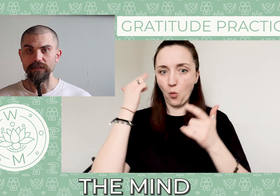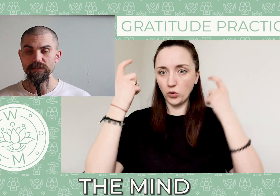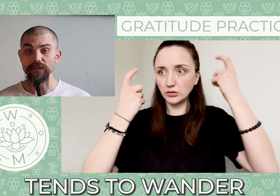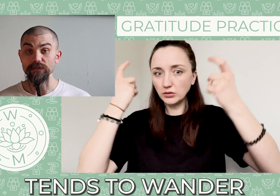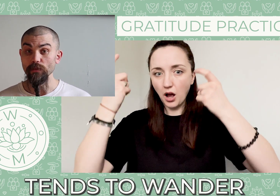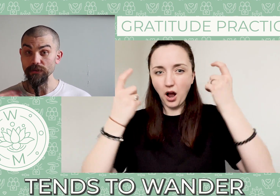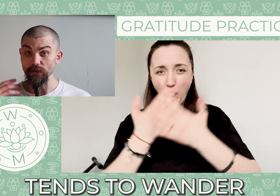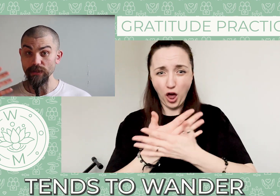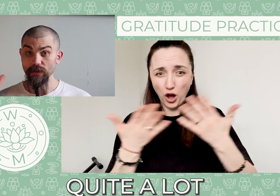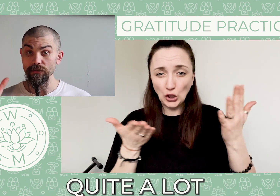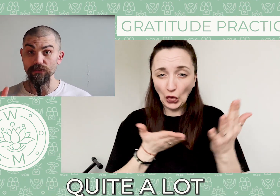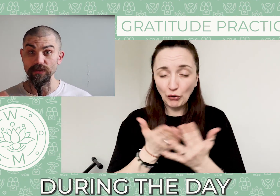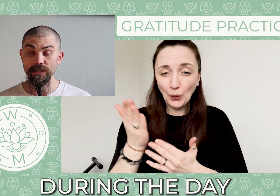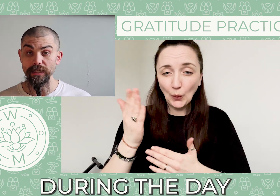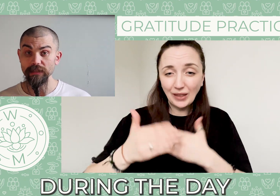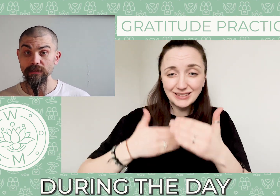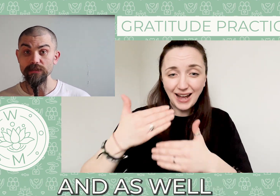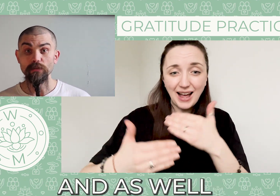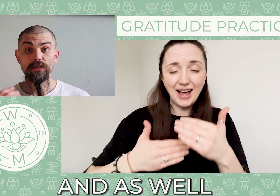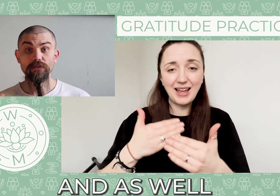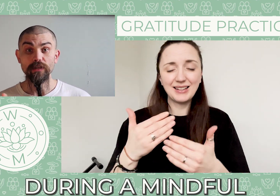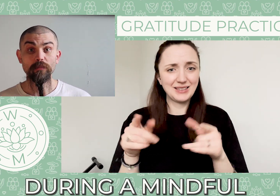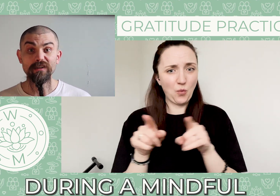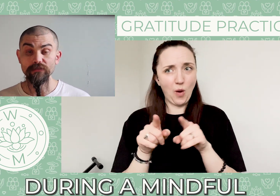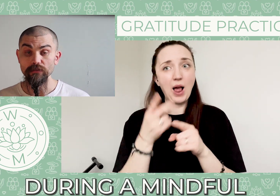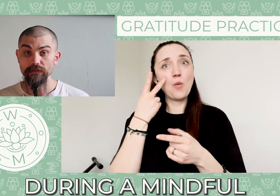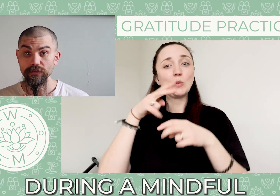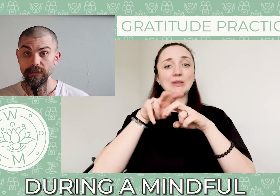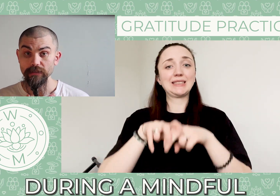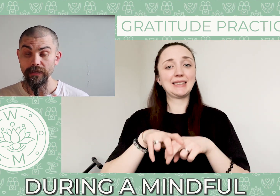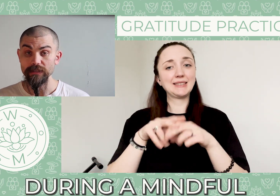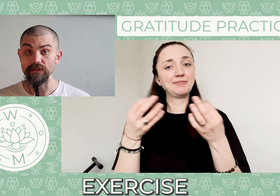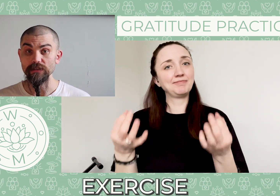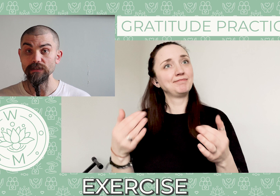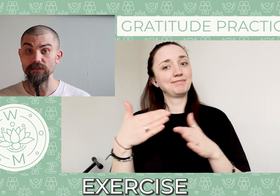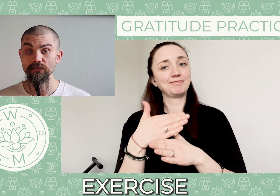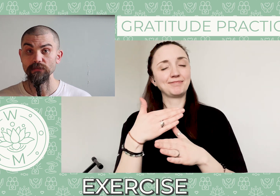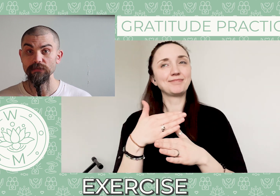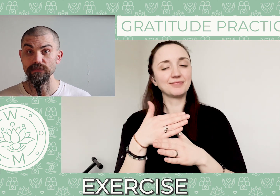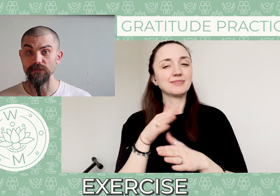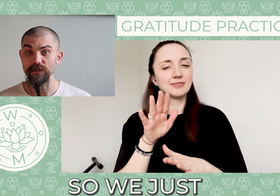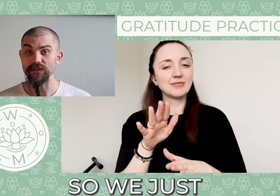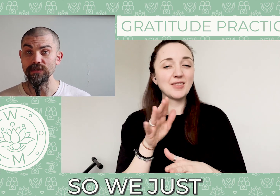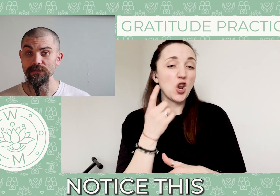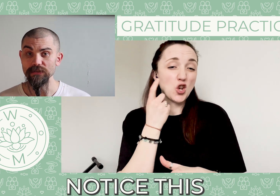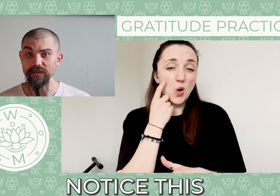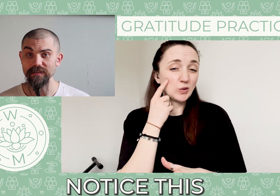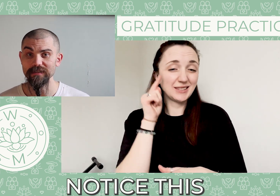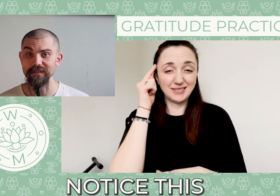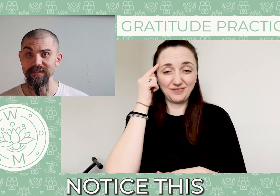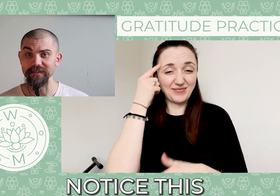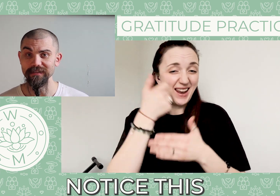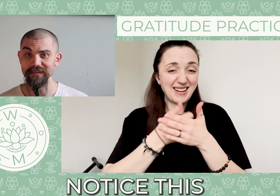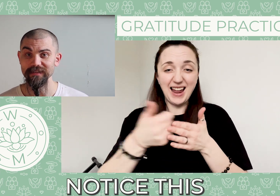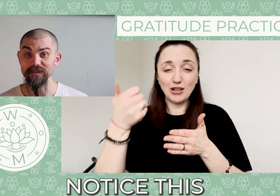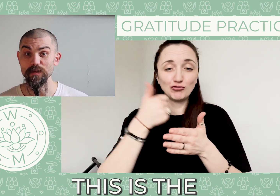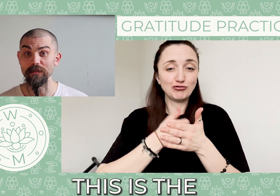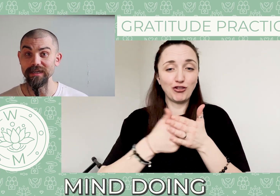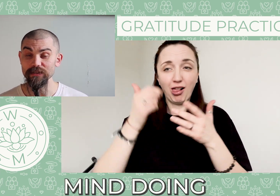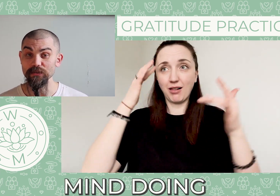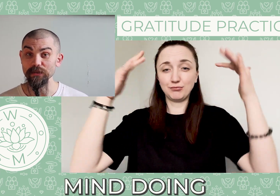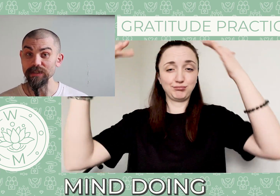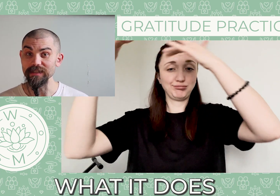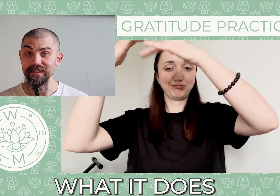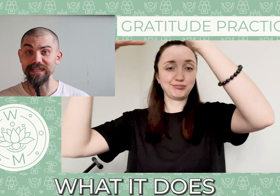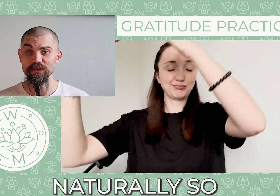The mind tends to wander quite a lot during the day and as well during a mindful exercise. So we just notice this, and this